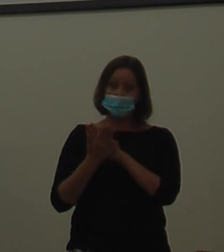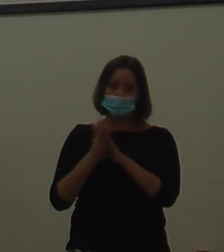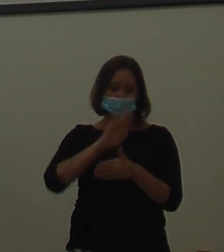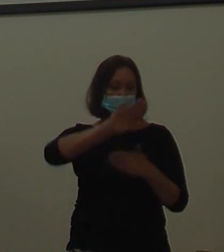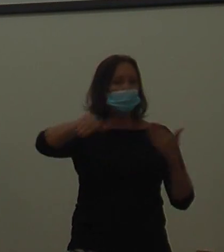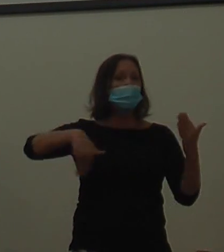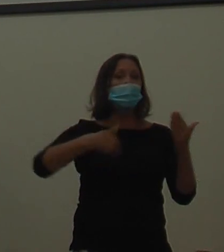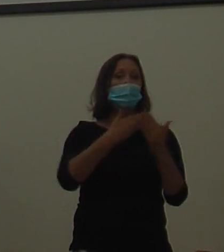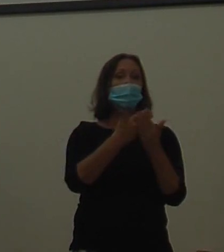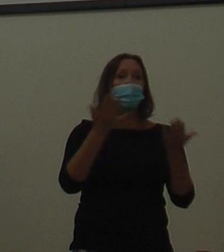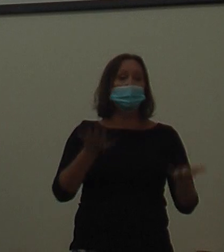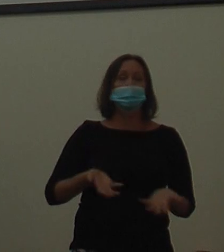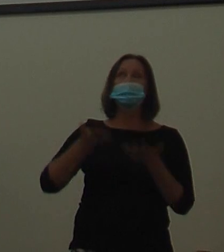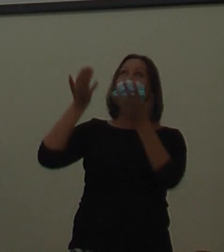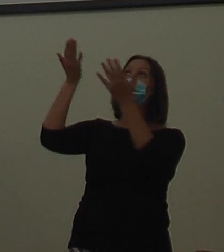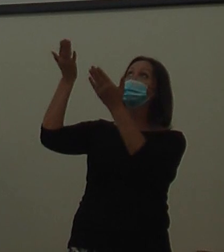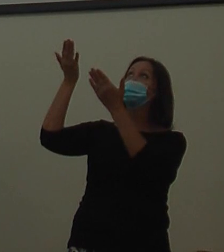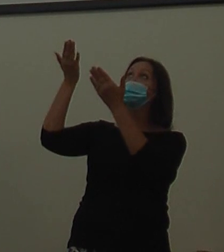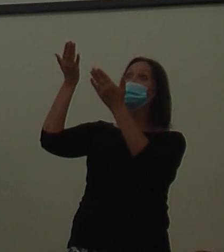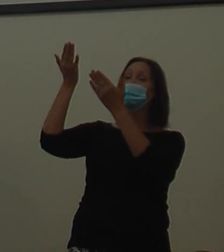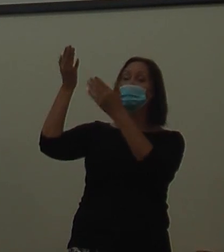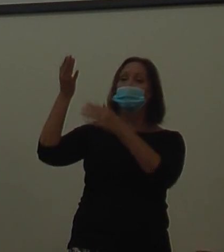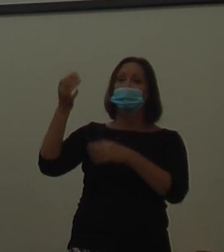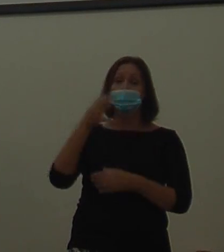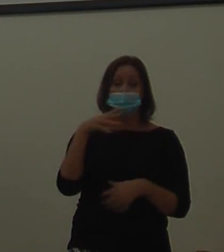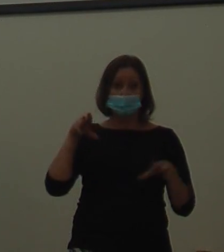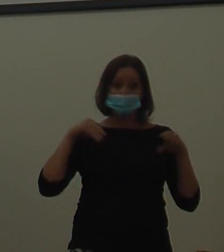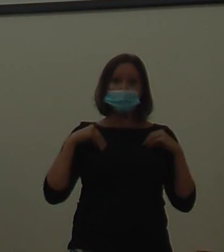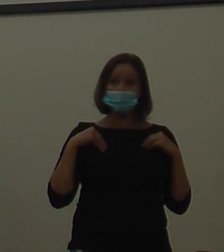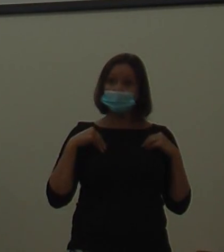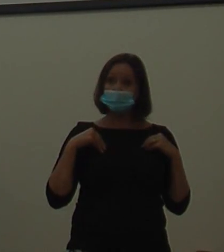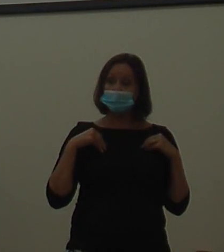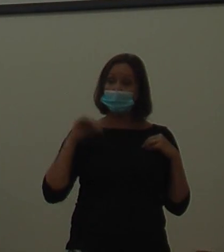If you're here and you're subject to His invitation, we invite you to come.